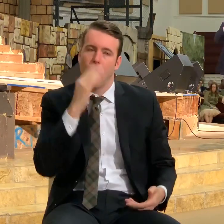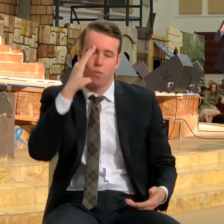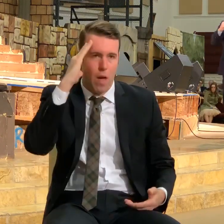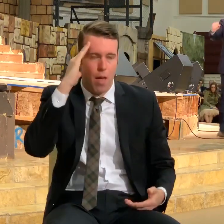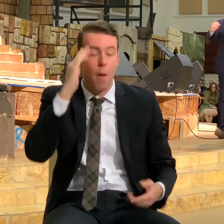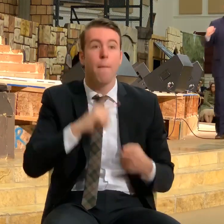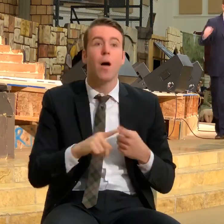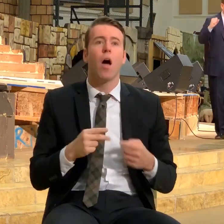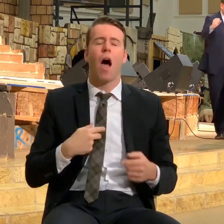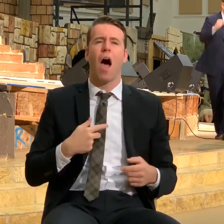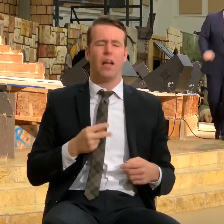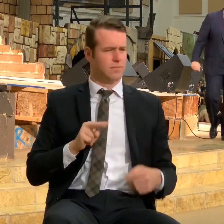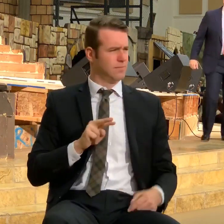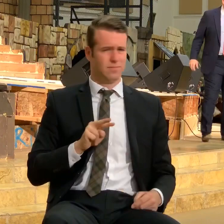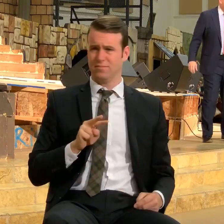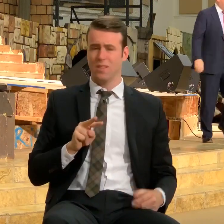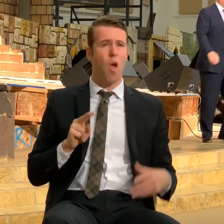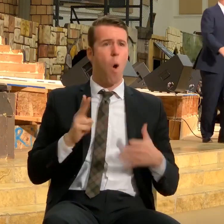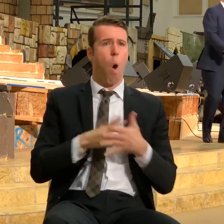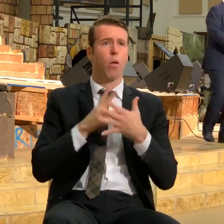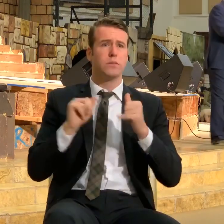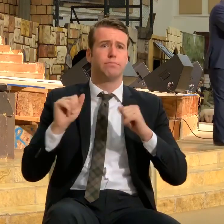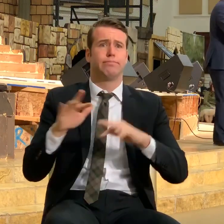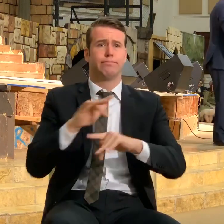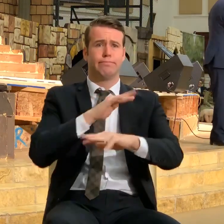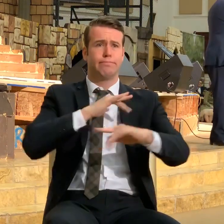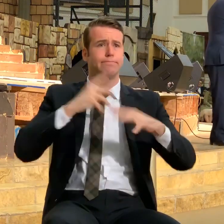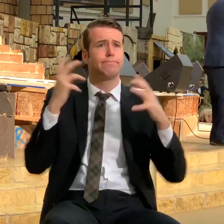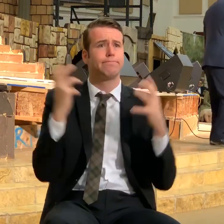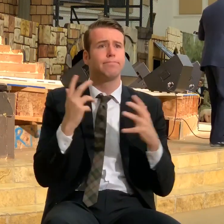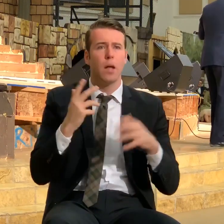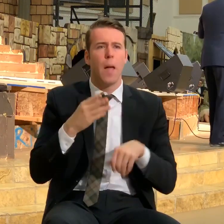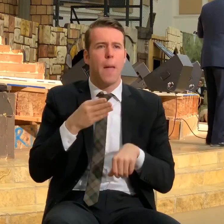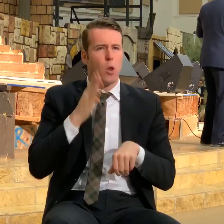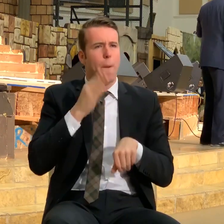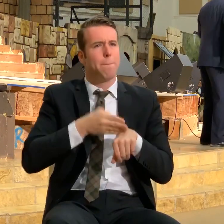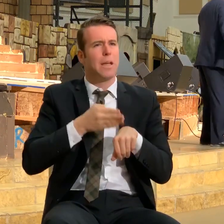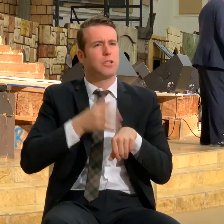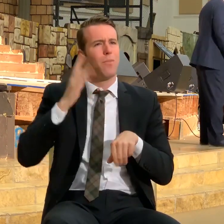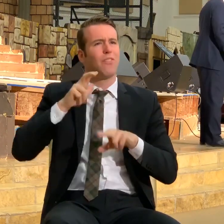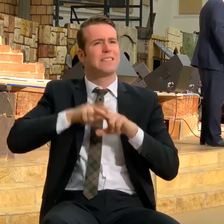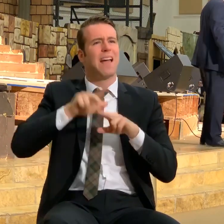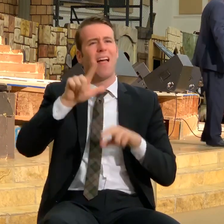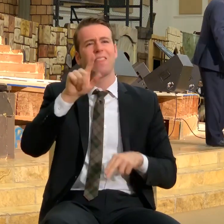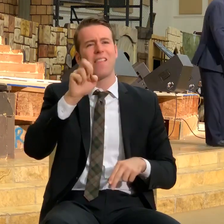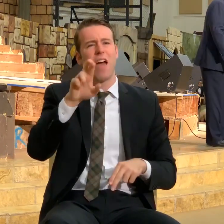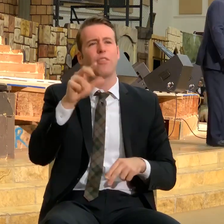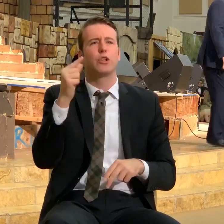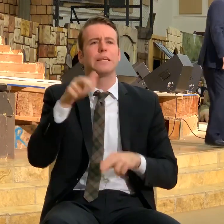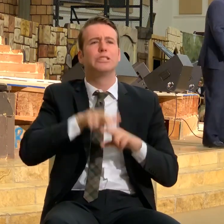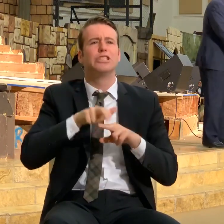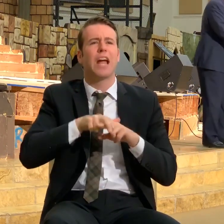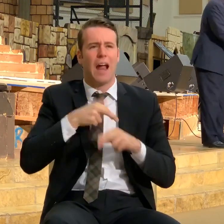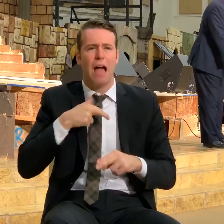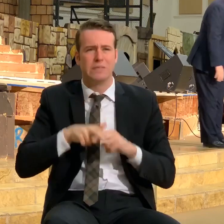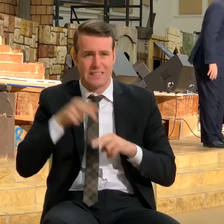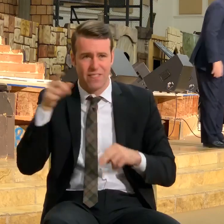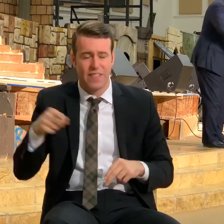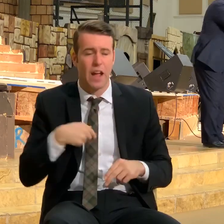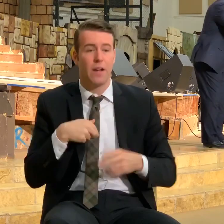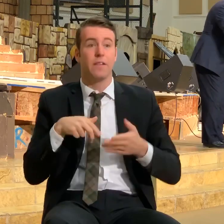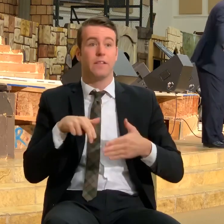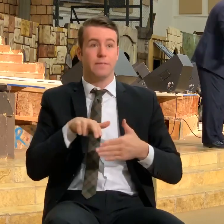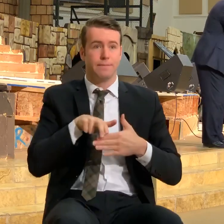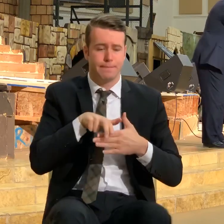and boy, the Holy Ghost was moving. It was rocking. I was kind of over there, where Bishop used to sit in those green leather chairs. And I was kind of on the edge of